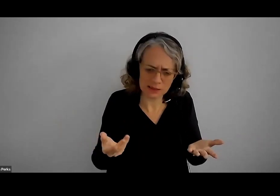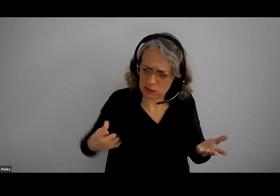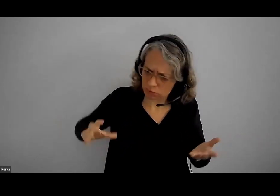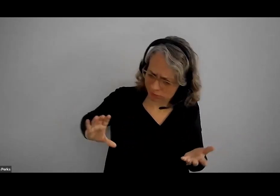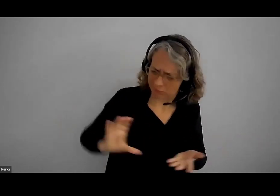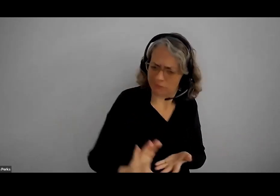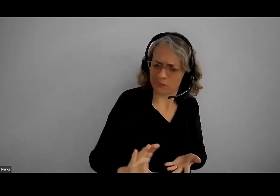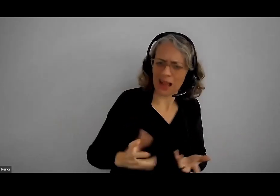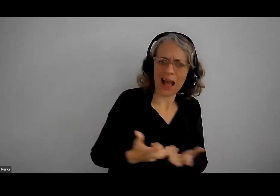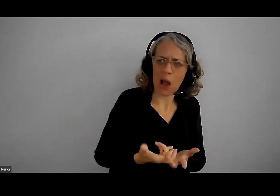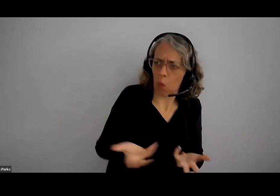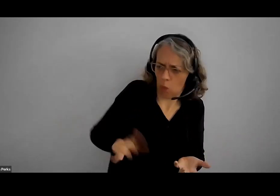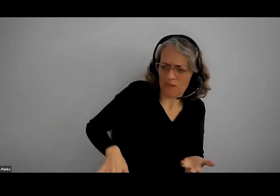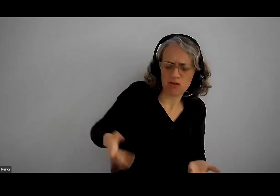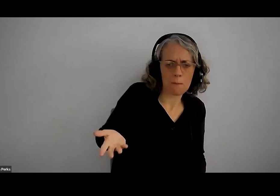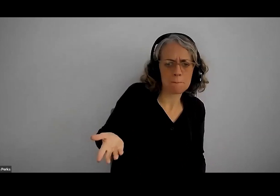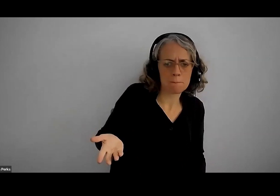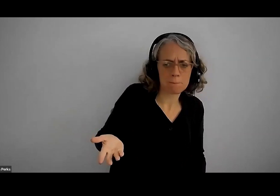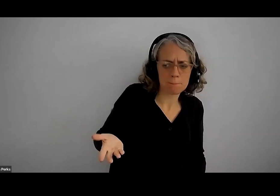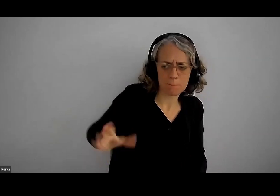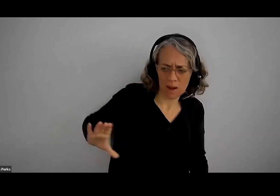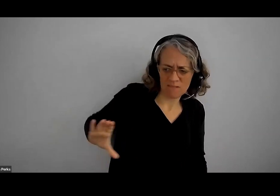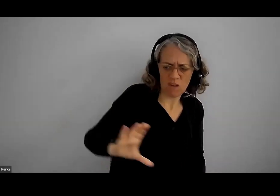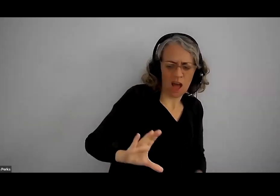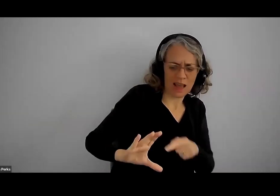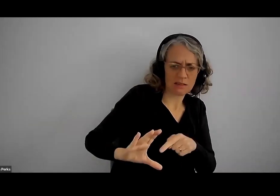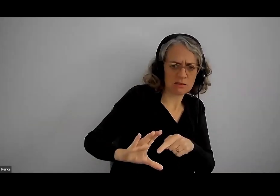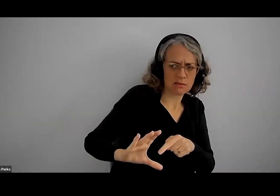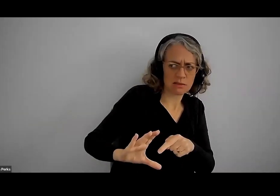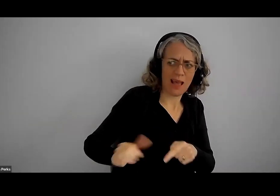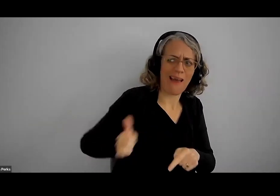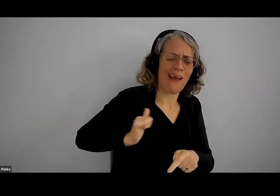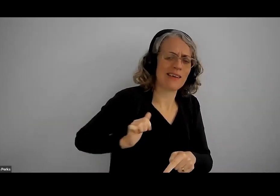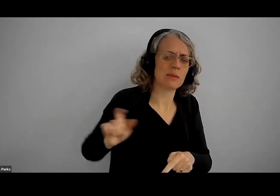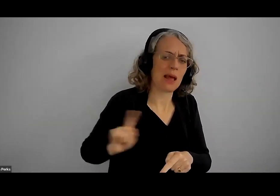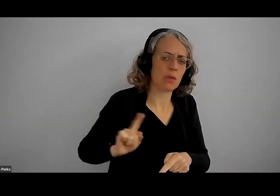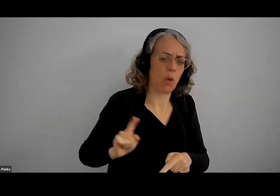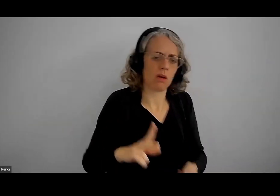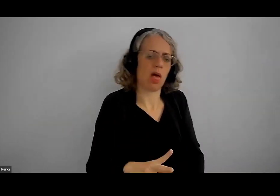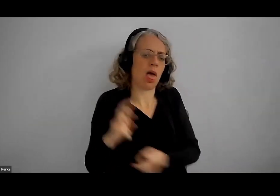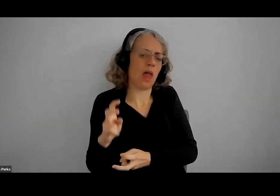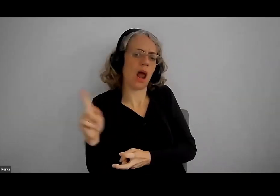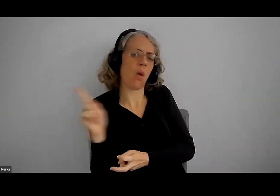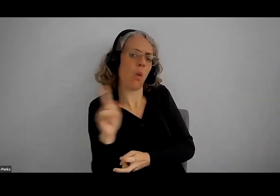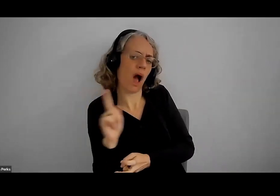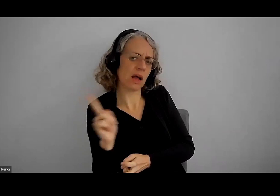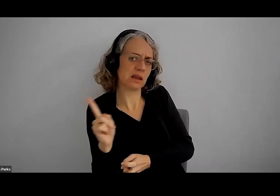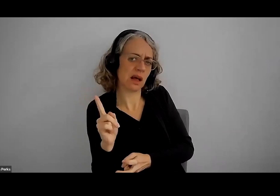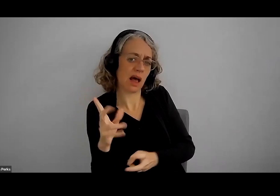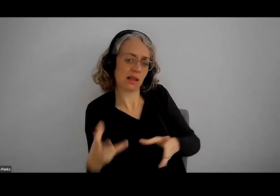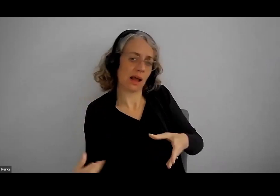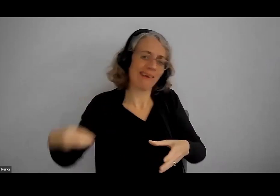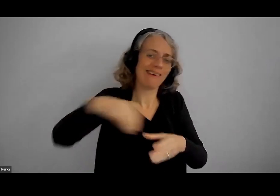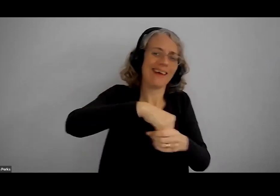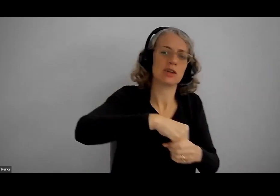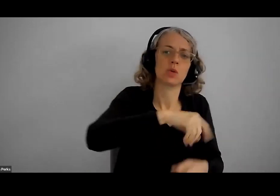come from? And therefore, what is that finance expecting? What is it extracting? And what is it reinvesting in your